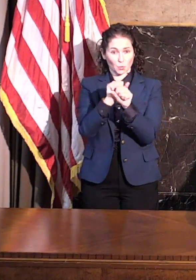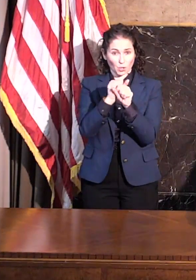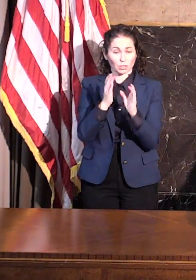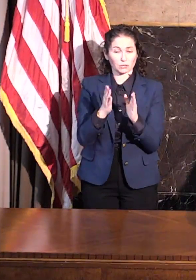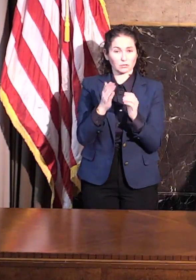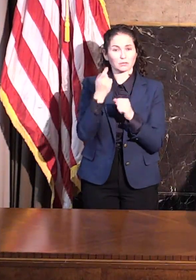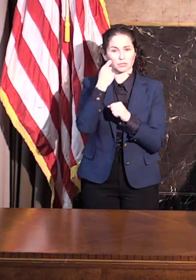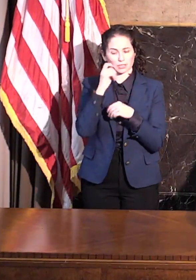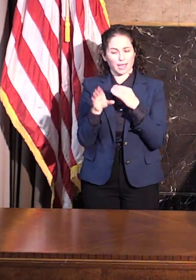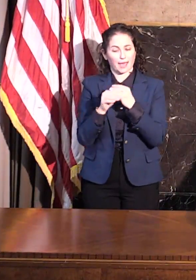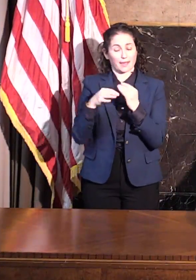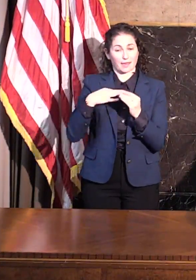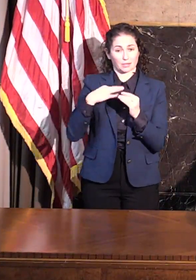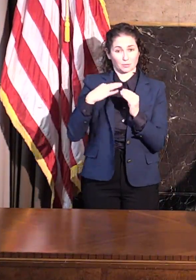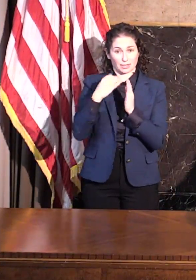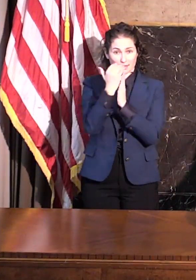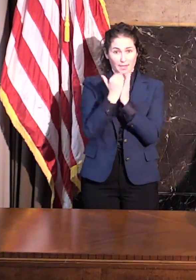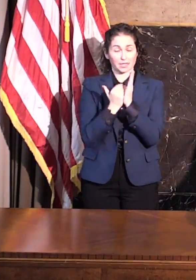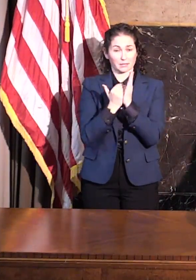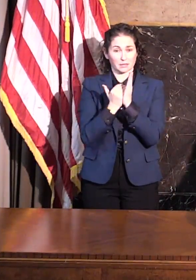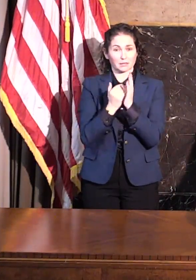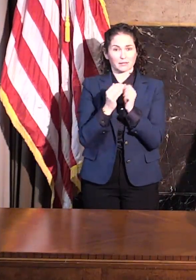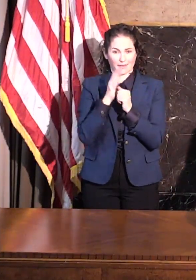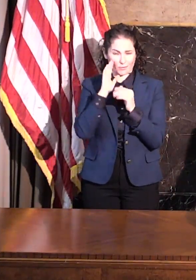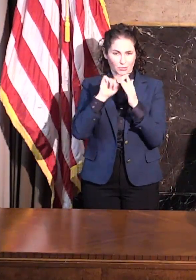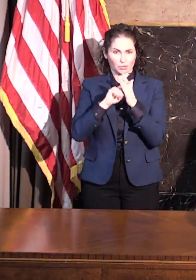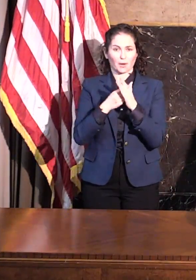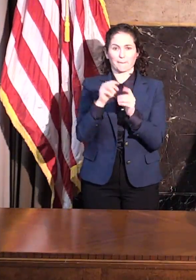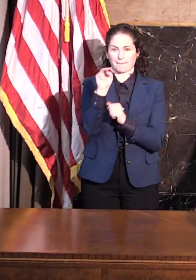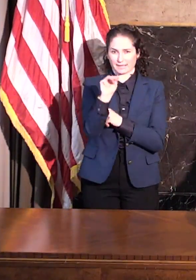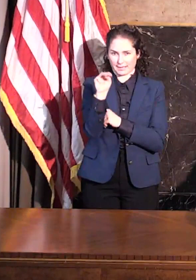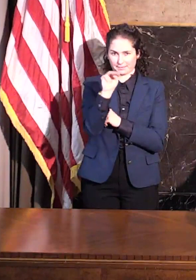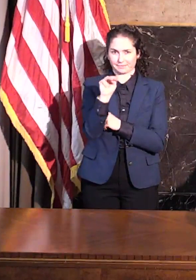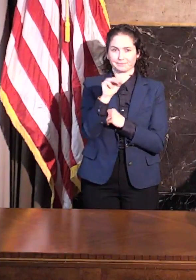for the administration of the vaccines.